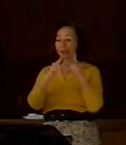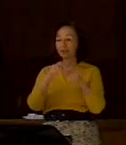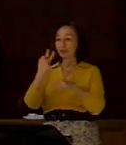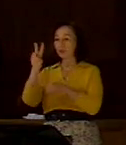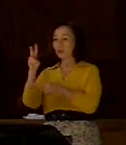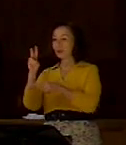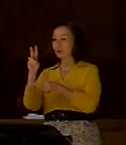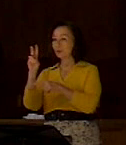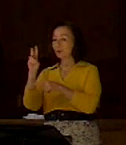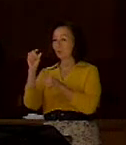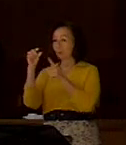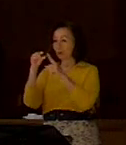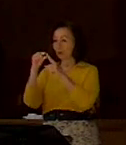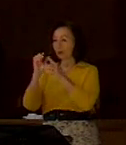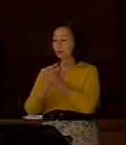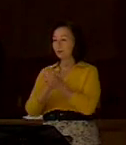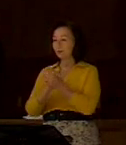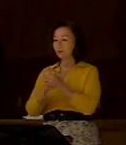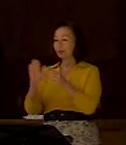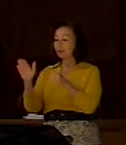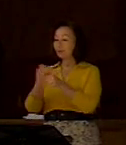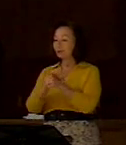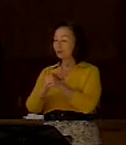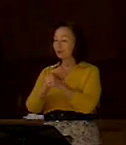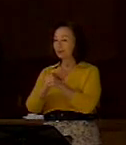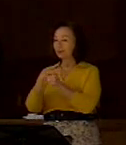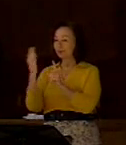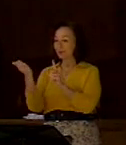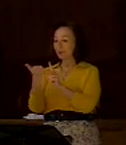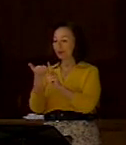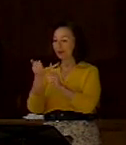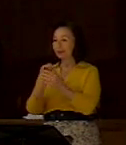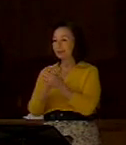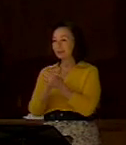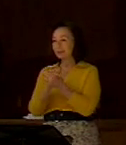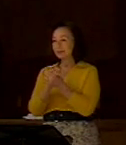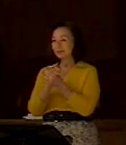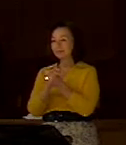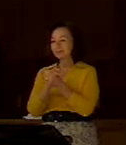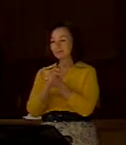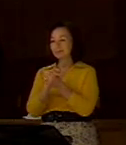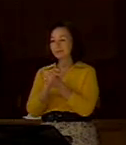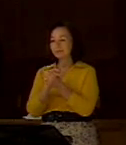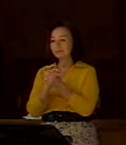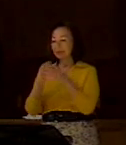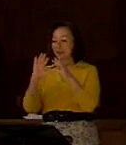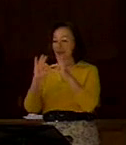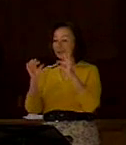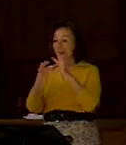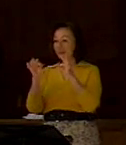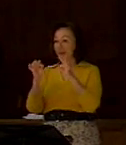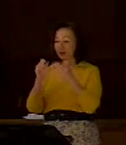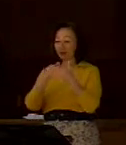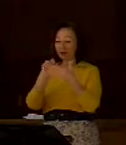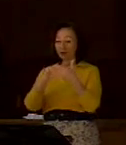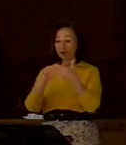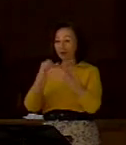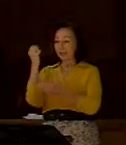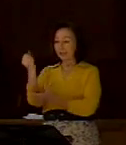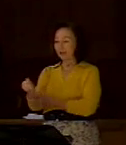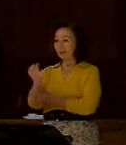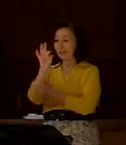words, fully persuaded. In this passage of scripture, Abraham is